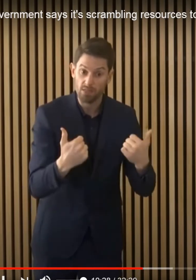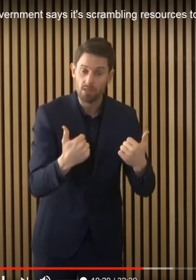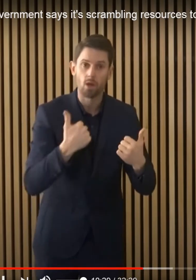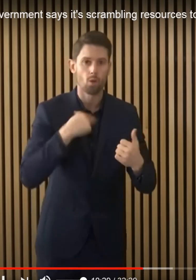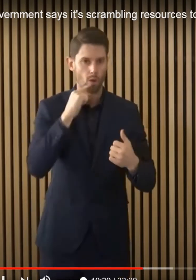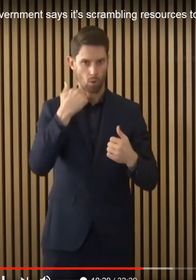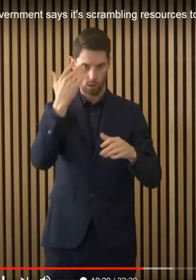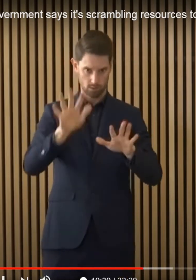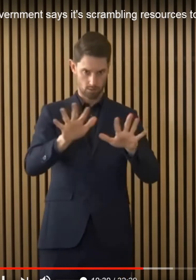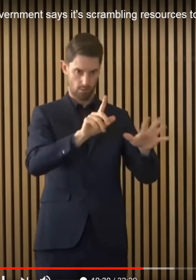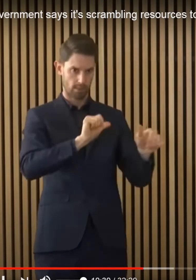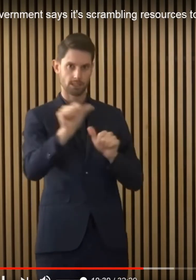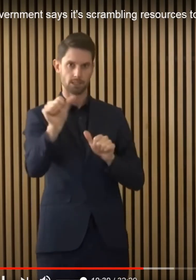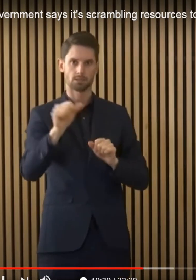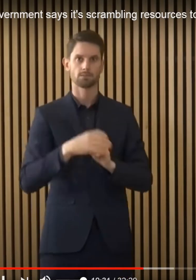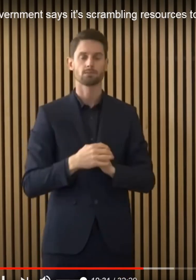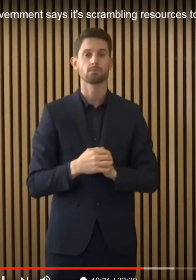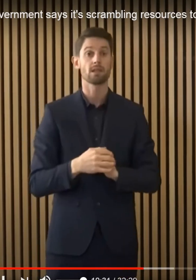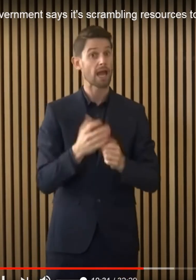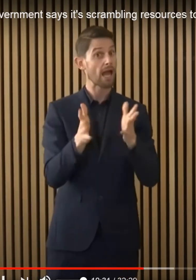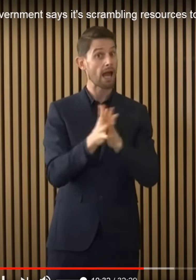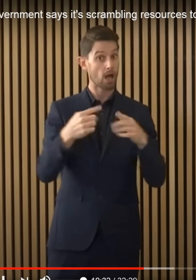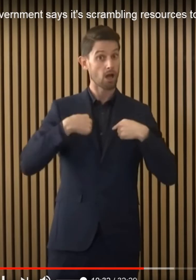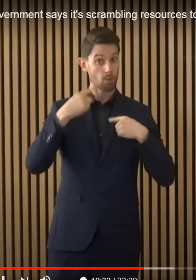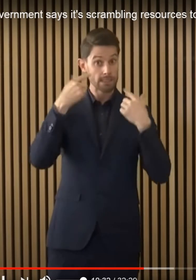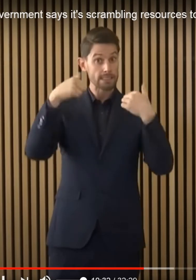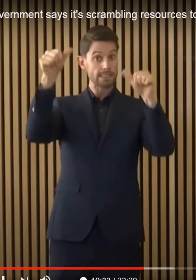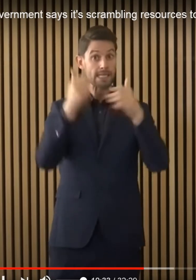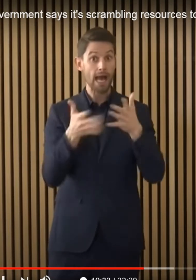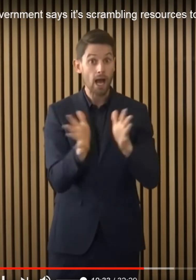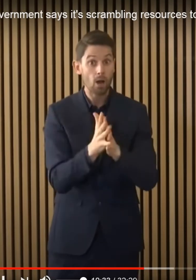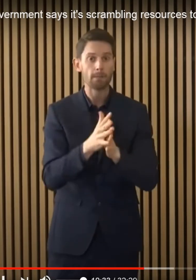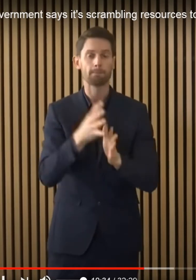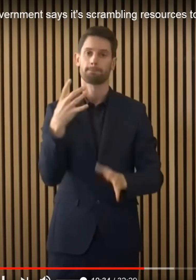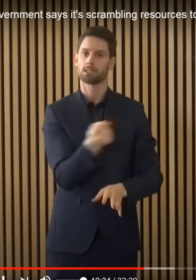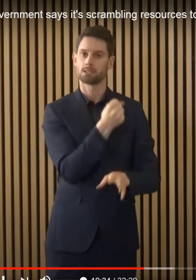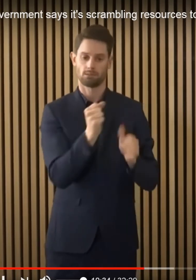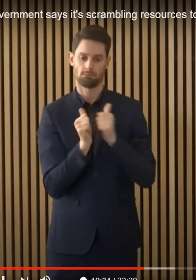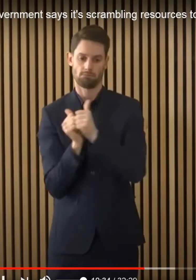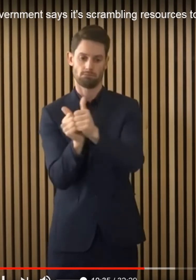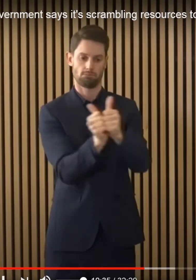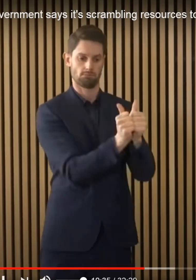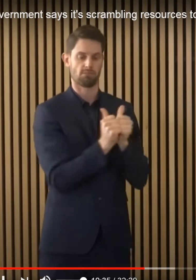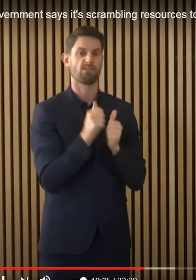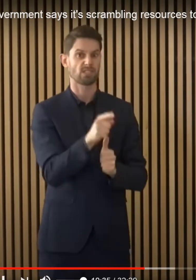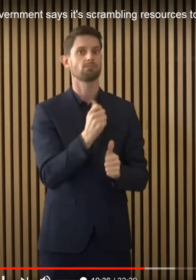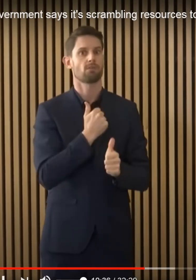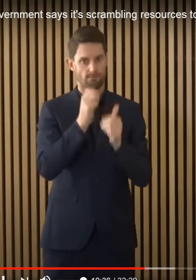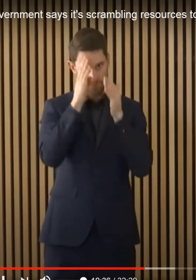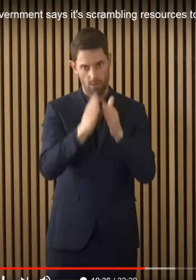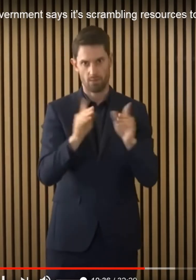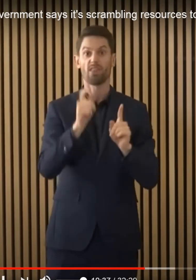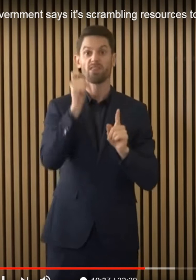will be the unity of effort, and that's what I'm focused on now. I'm focused on unifying all of